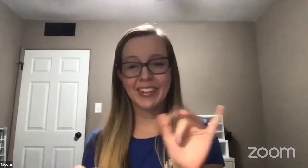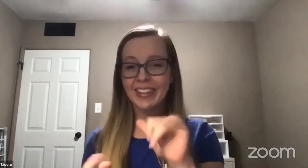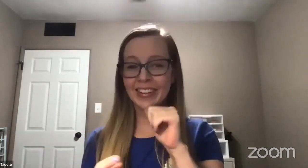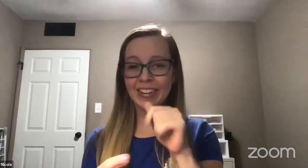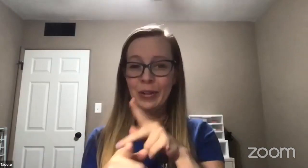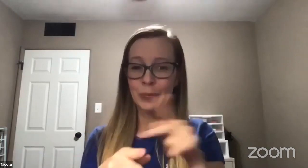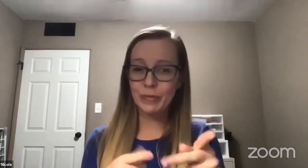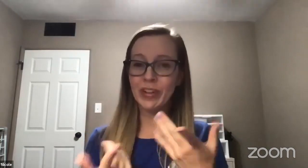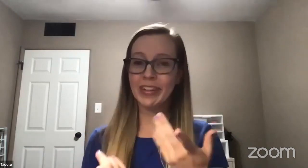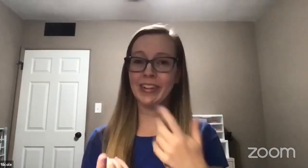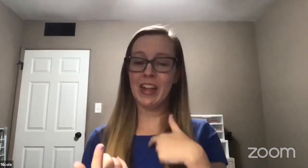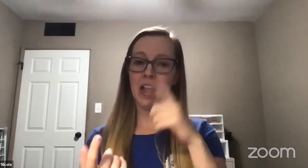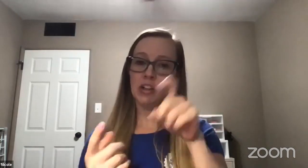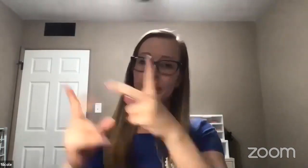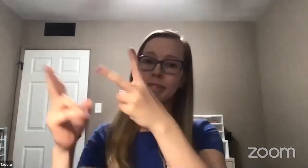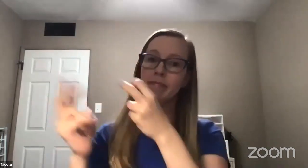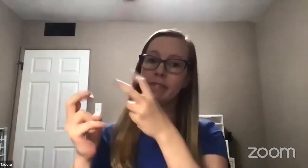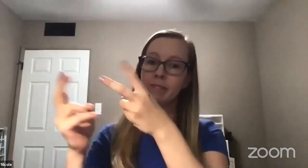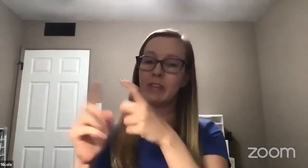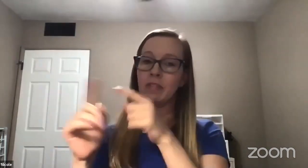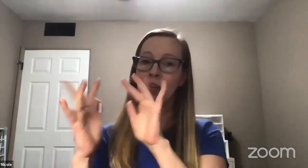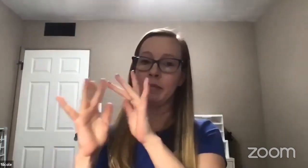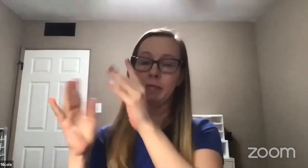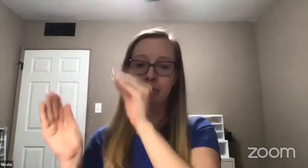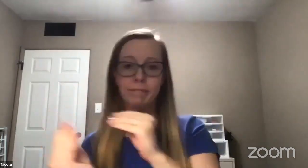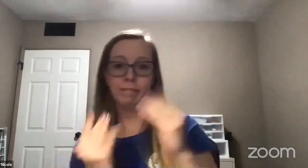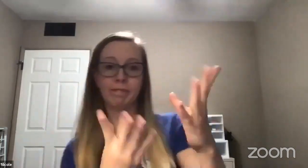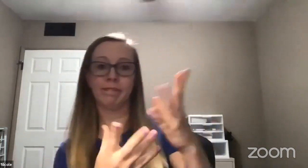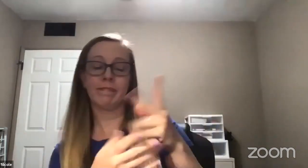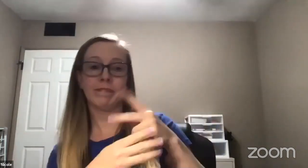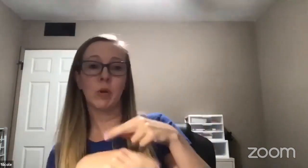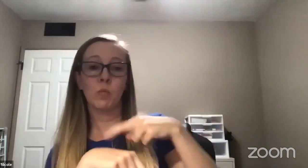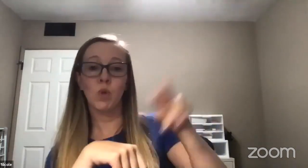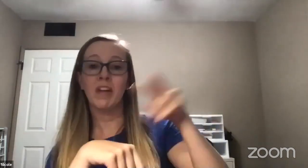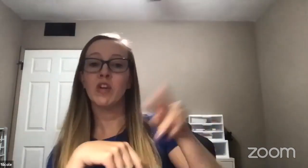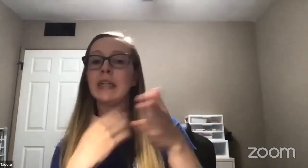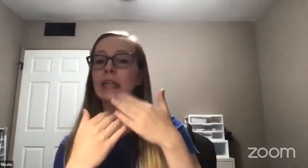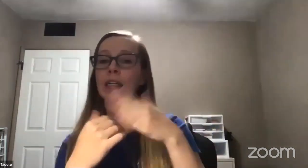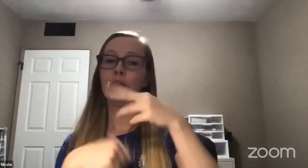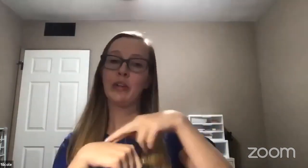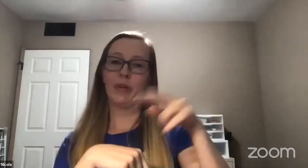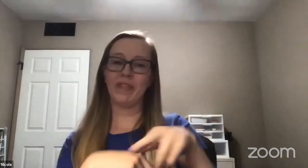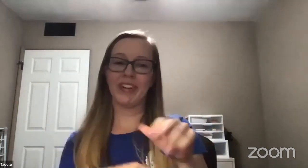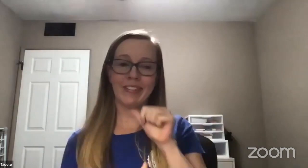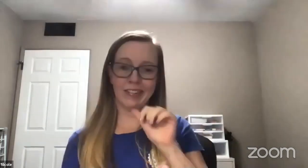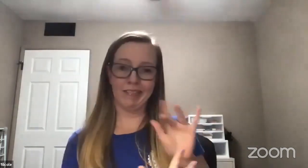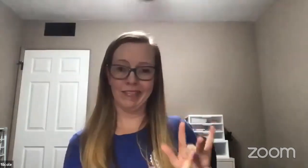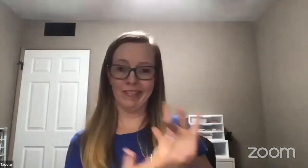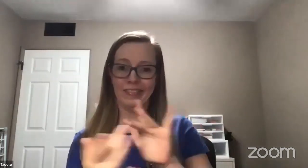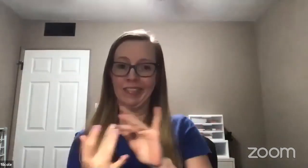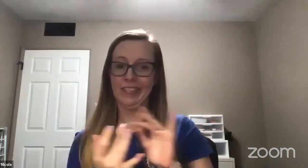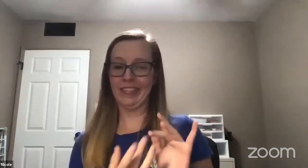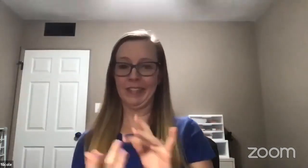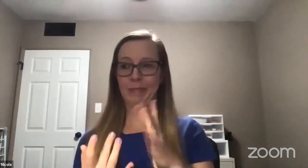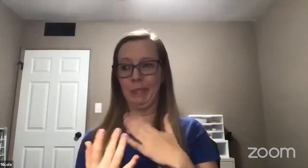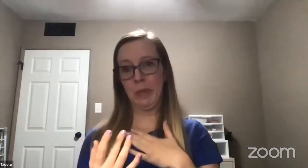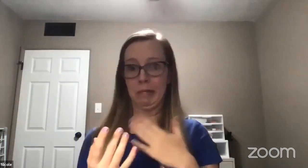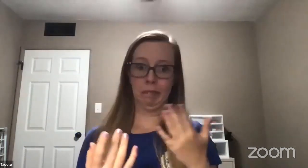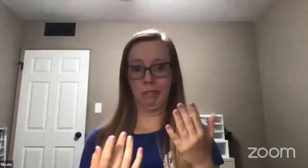and sometimes I can reach out personally, but I feel like it would be more professional if that was more clear, so that